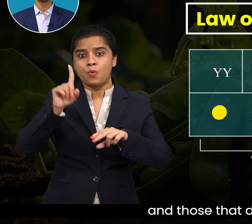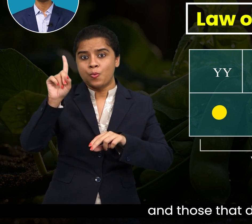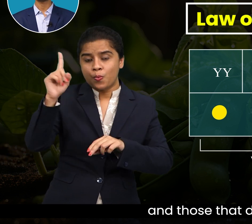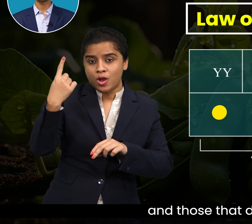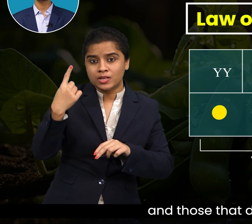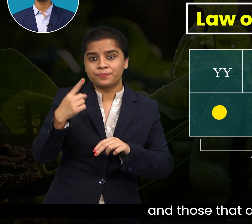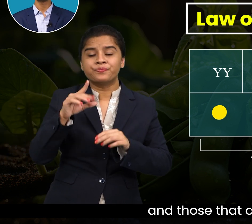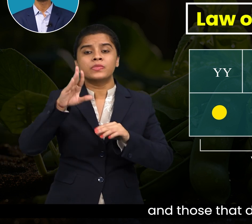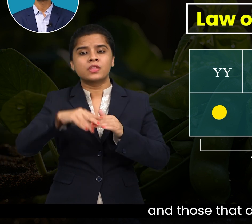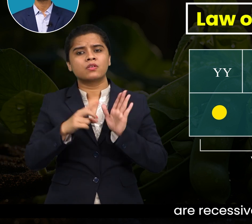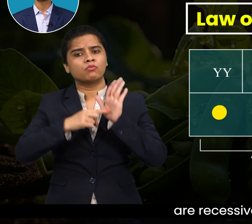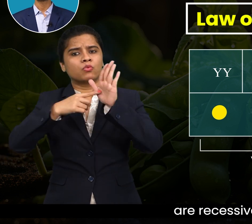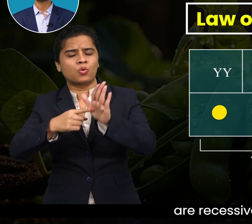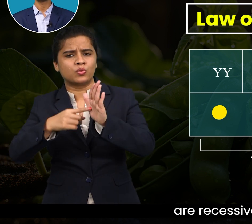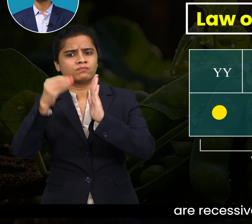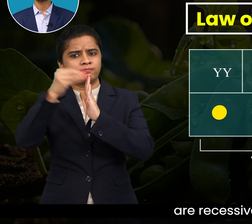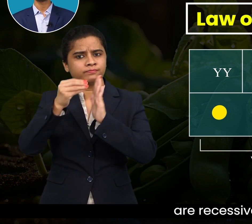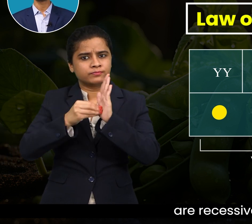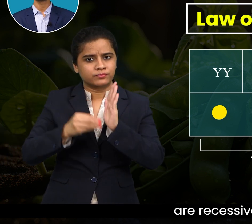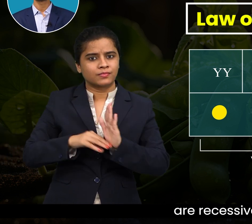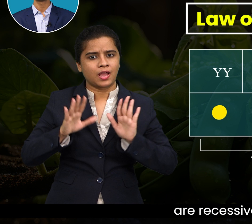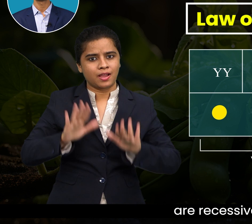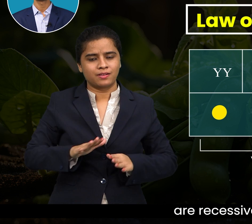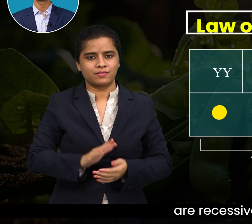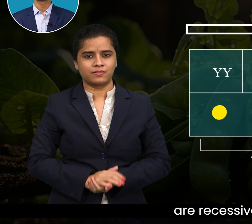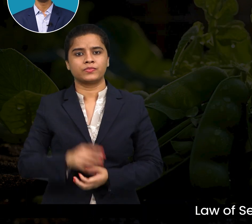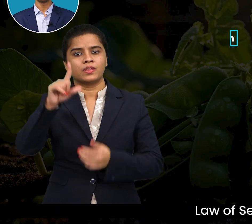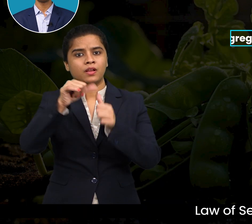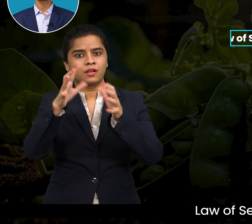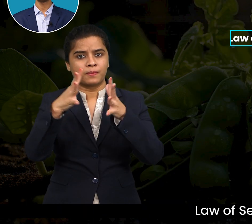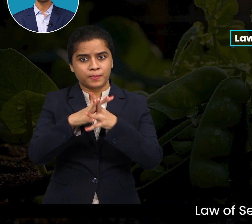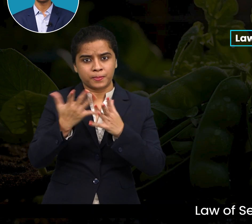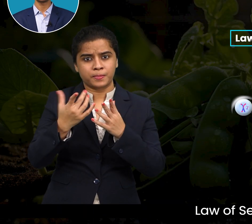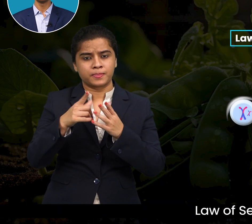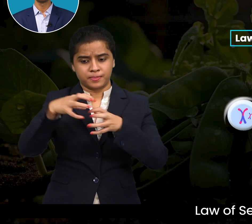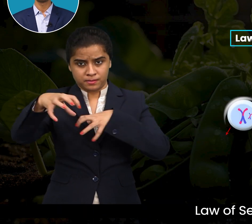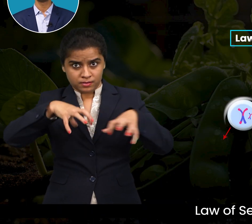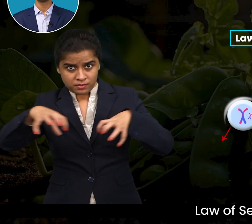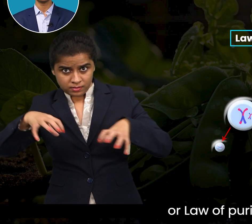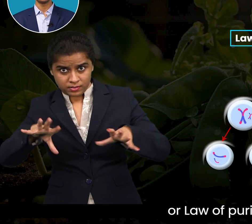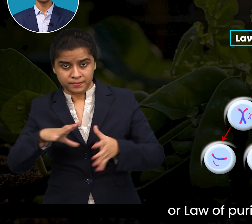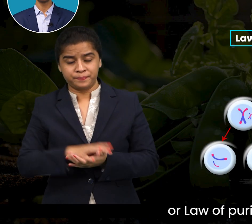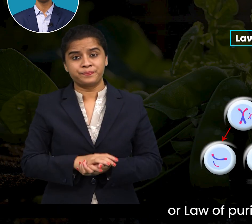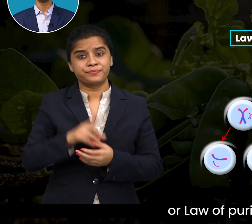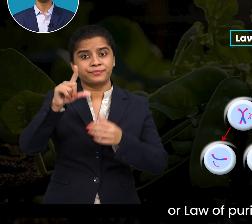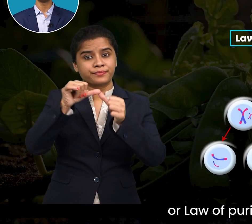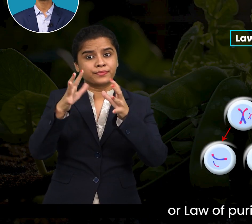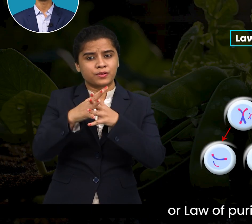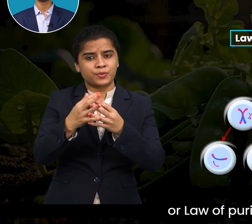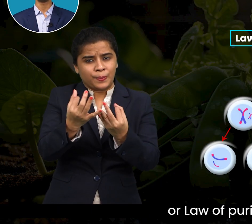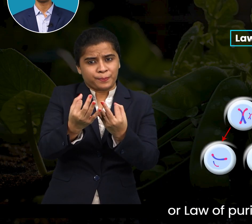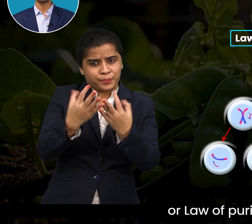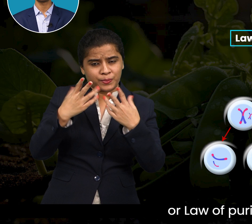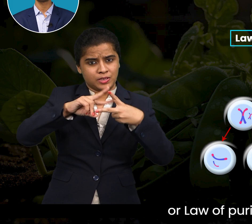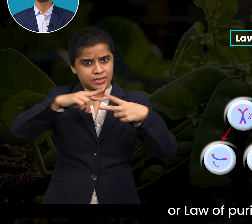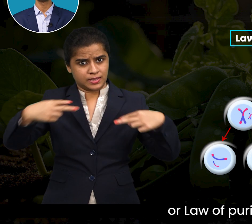appear in F1 are recessive characters. Law of segregation or law of